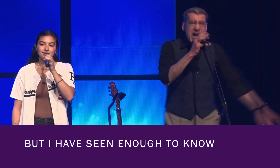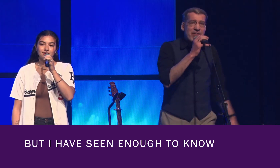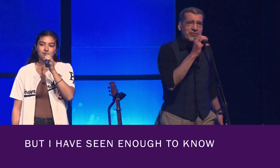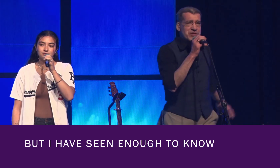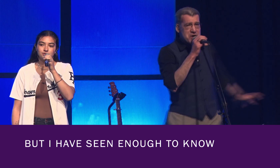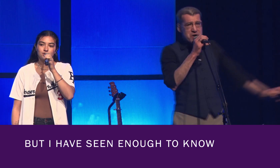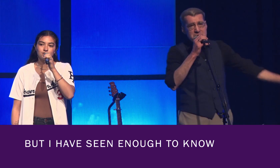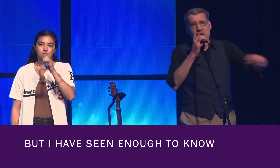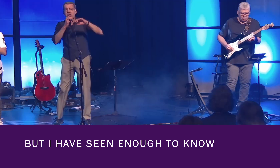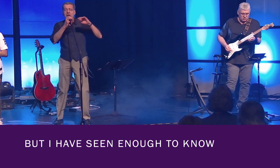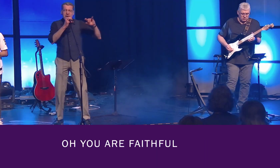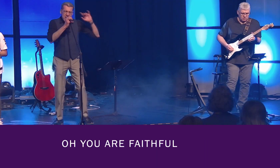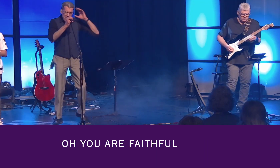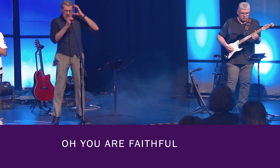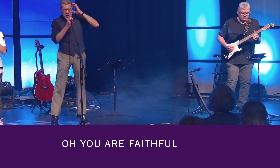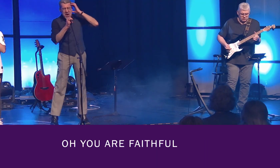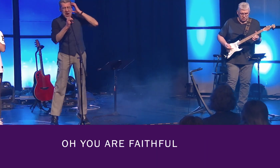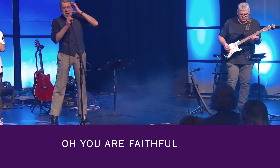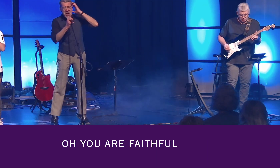seen enough to know.